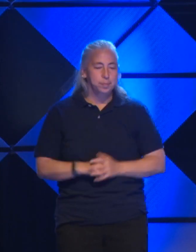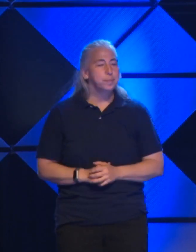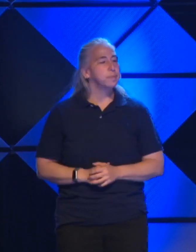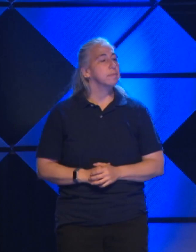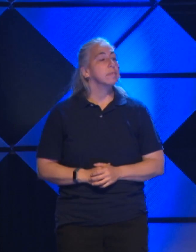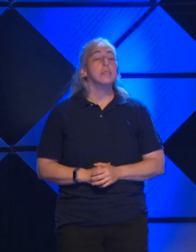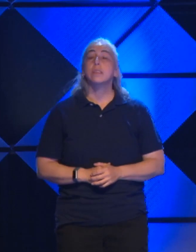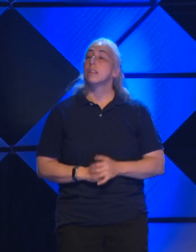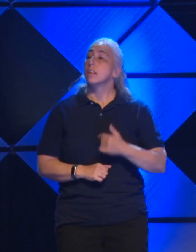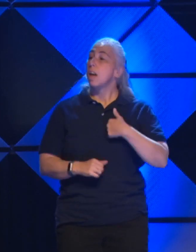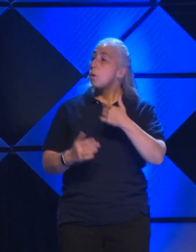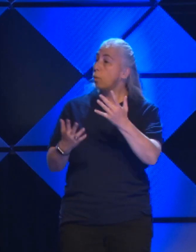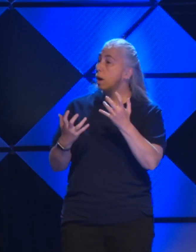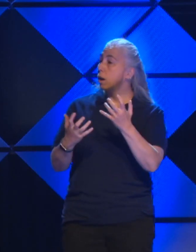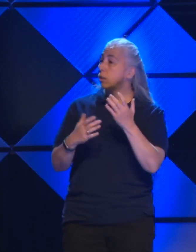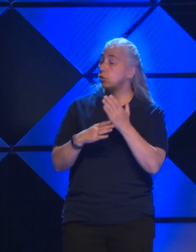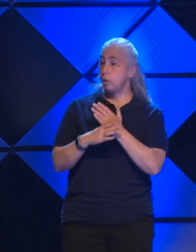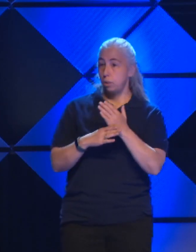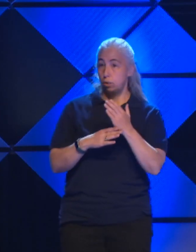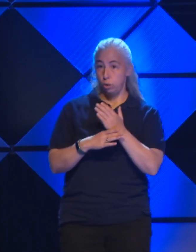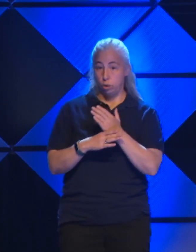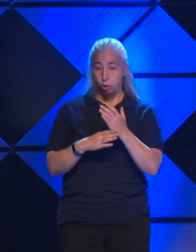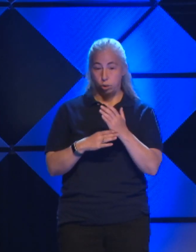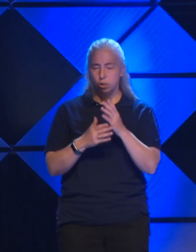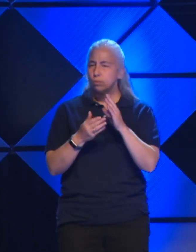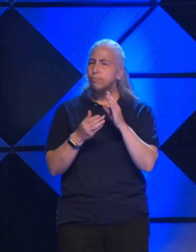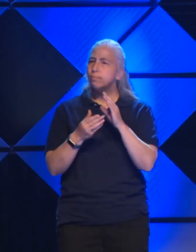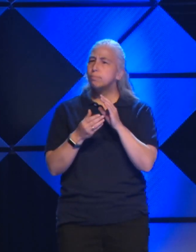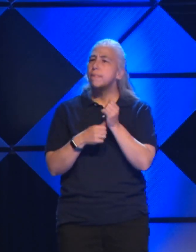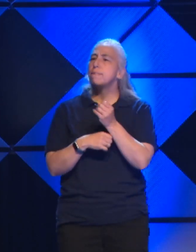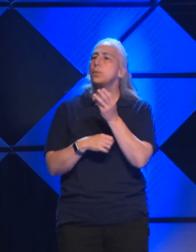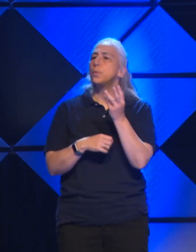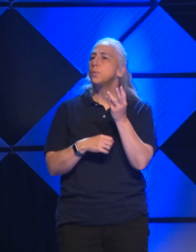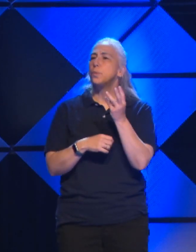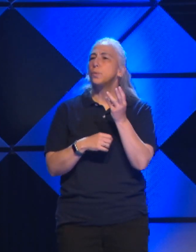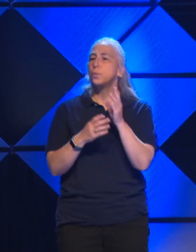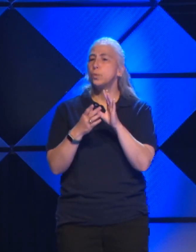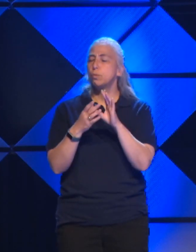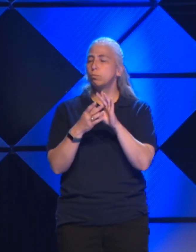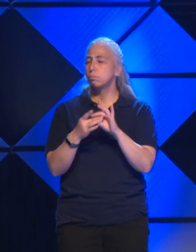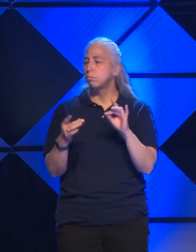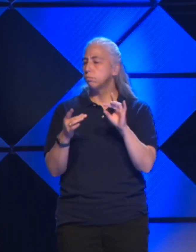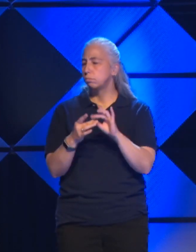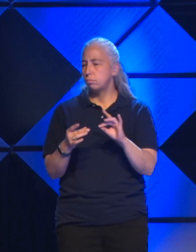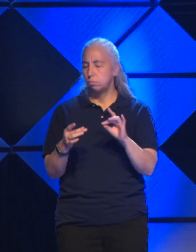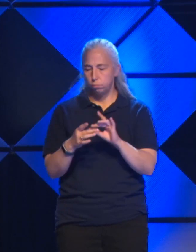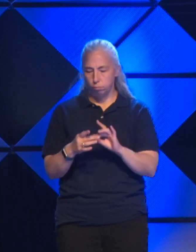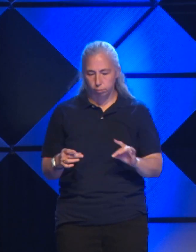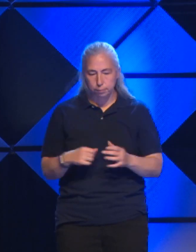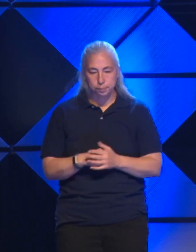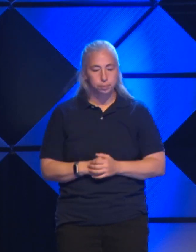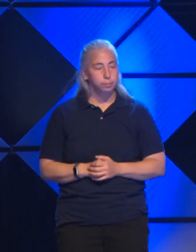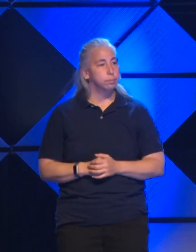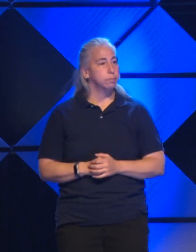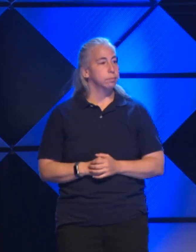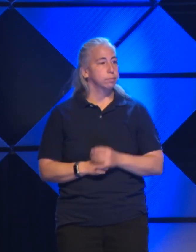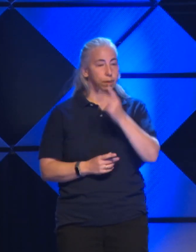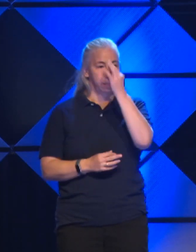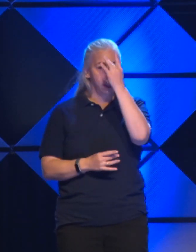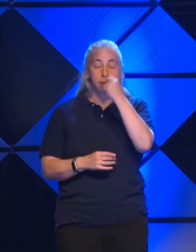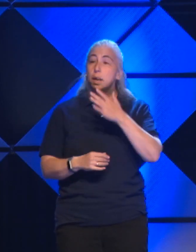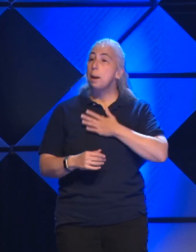I want to share with you few thoughts on hope. And the title of the message for today is